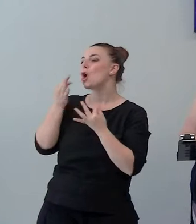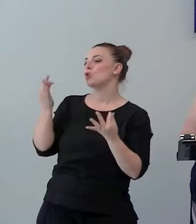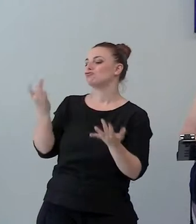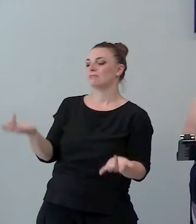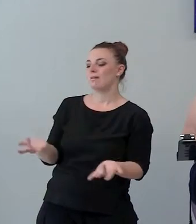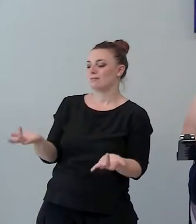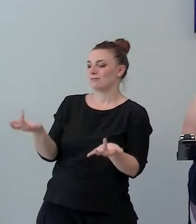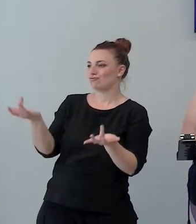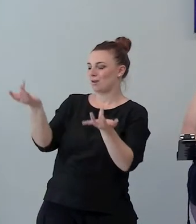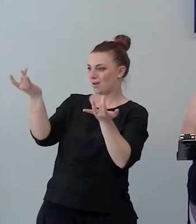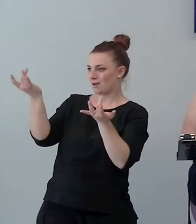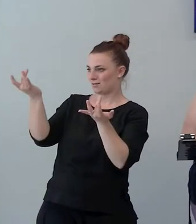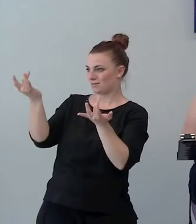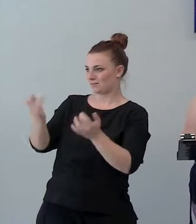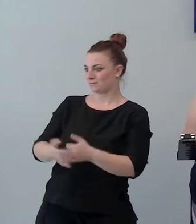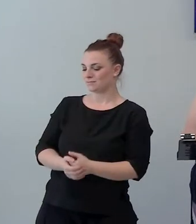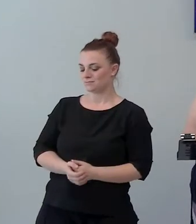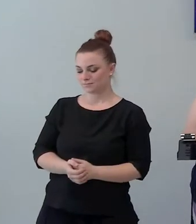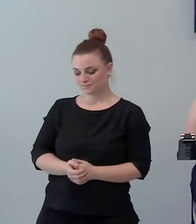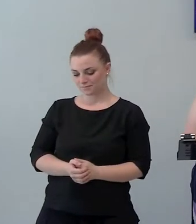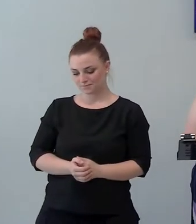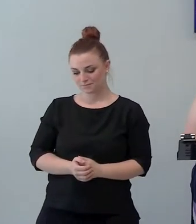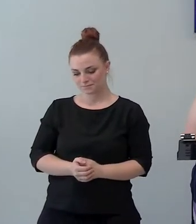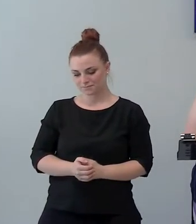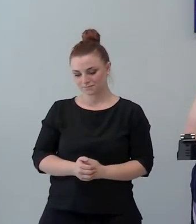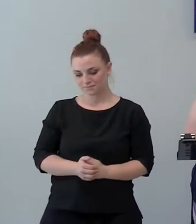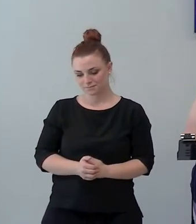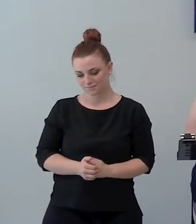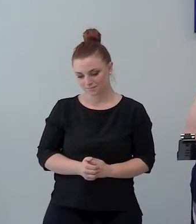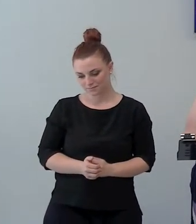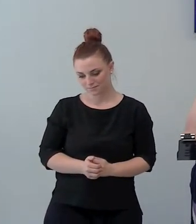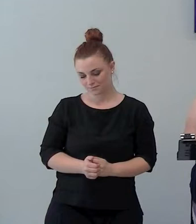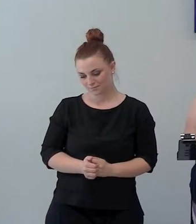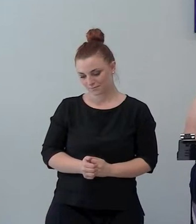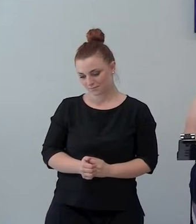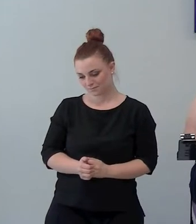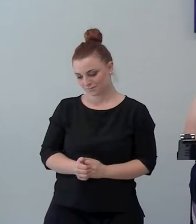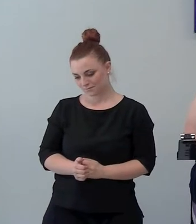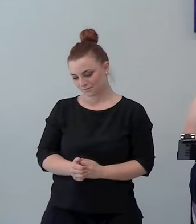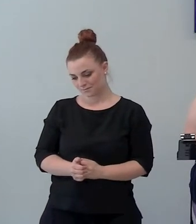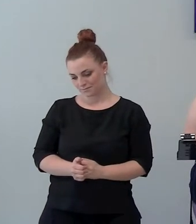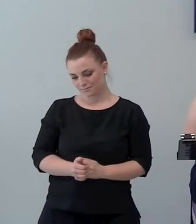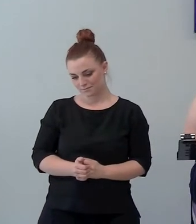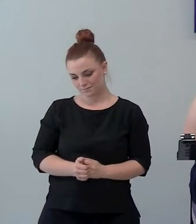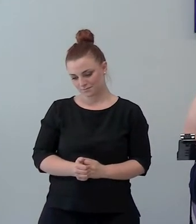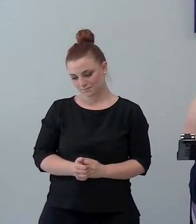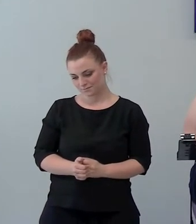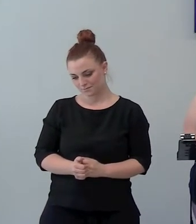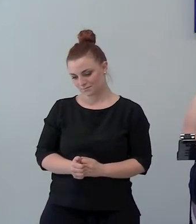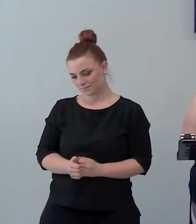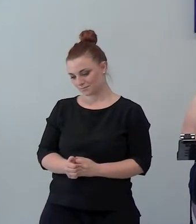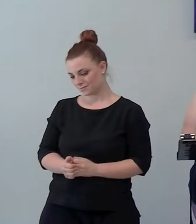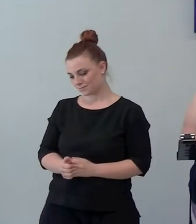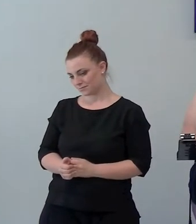for the fact that your yoke is light and the weight is also light.